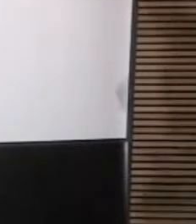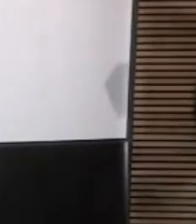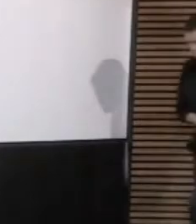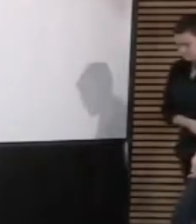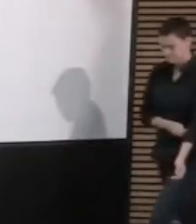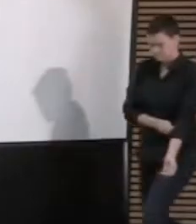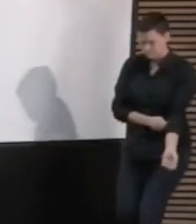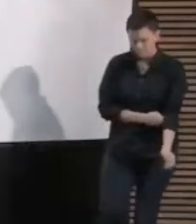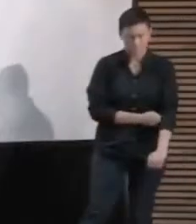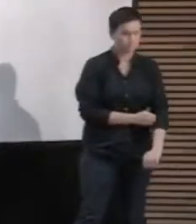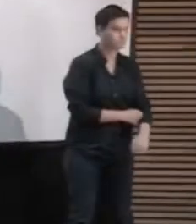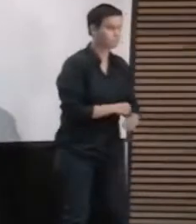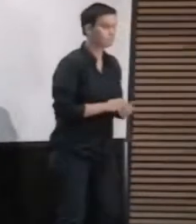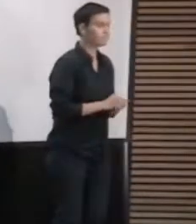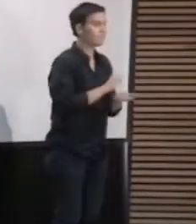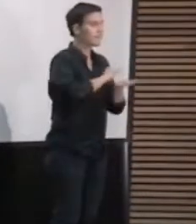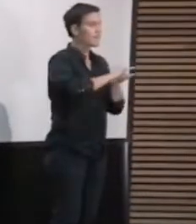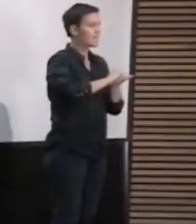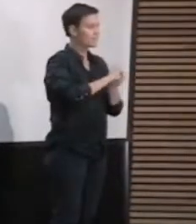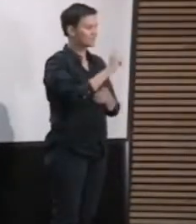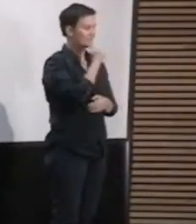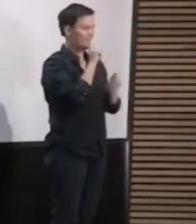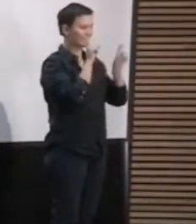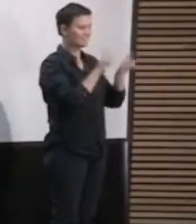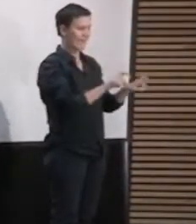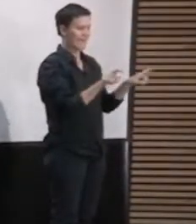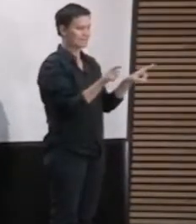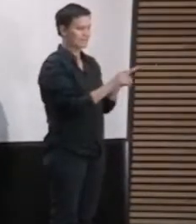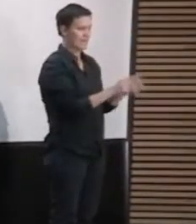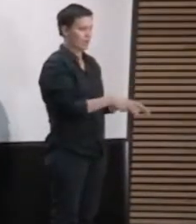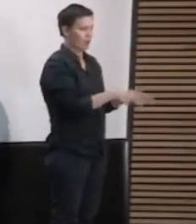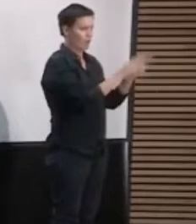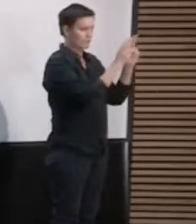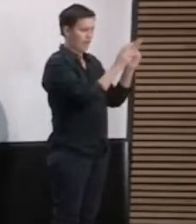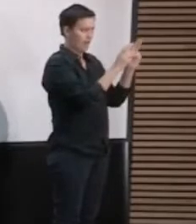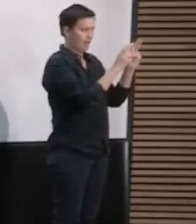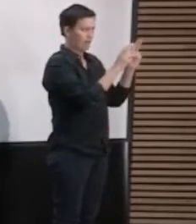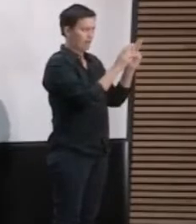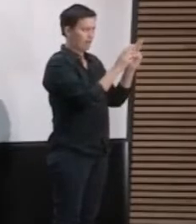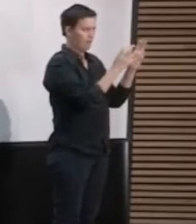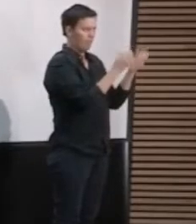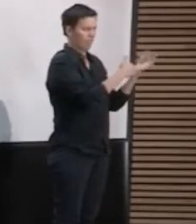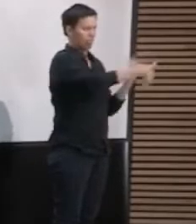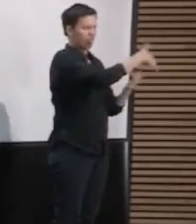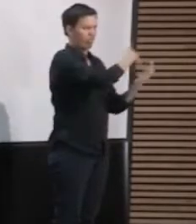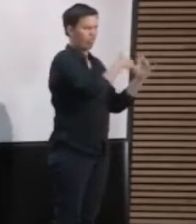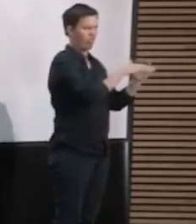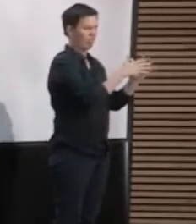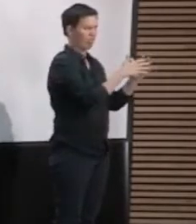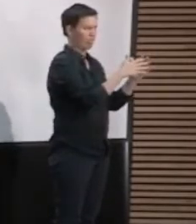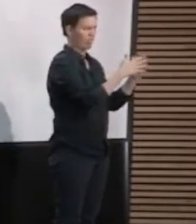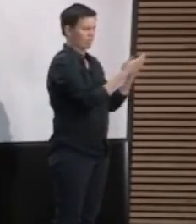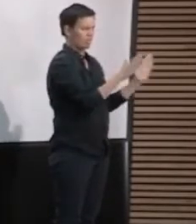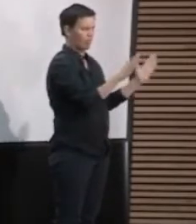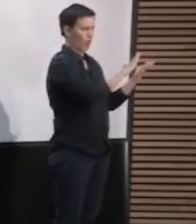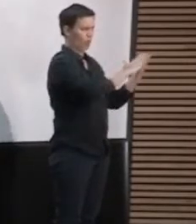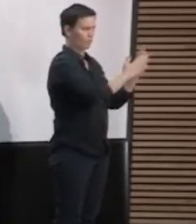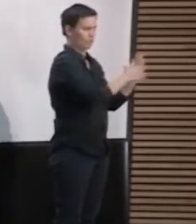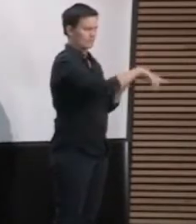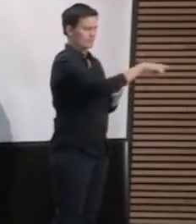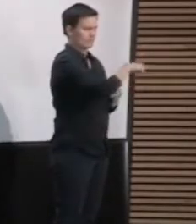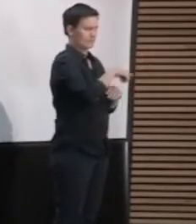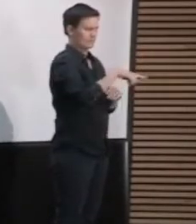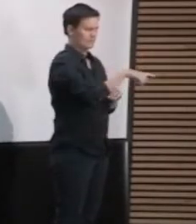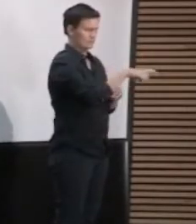have stand-down periods and testing regimes and quite rigorous employment requirements on them. And that is part of their